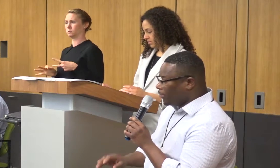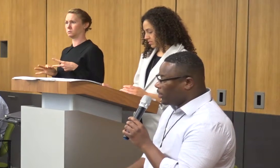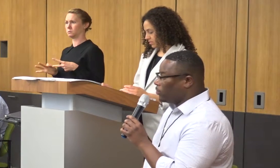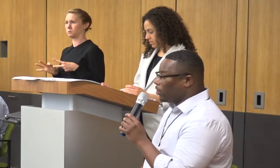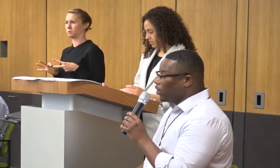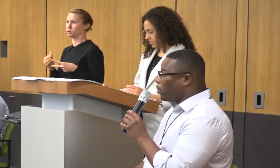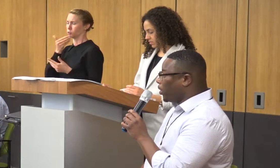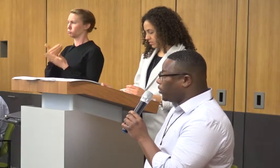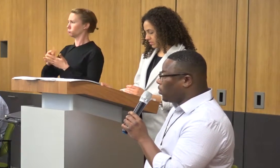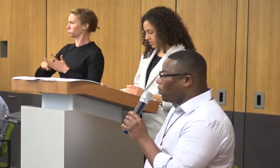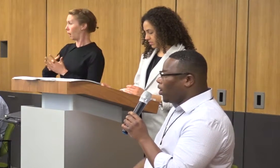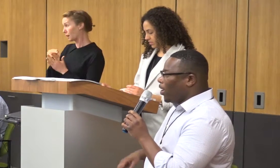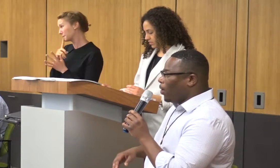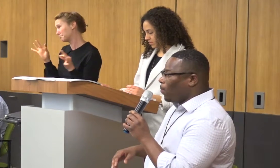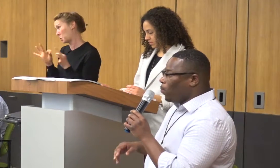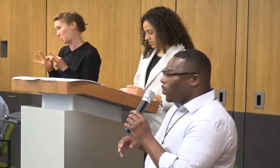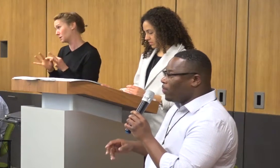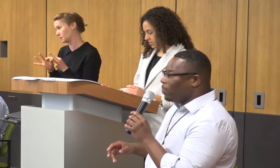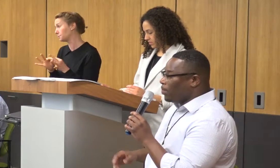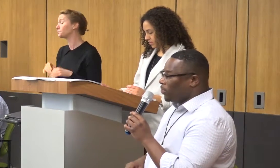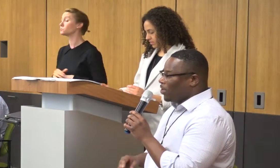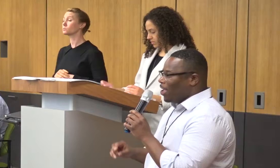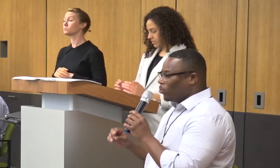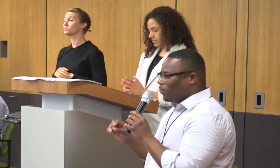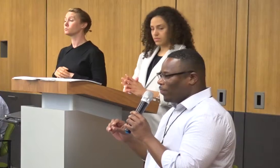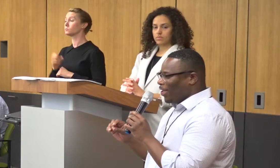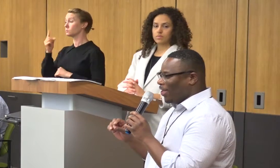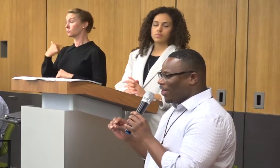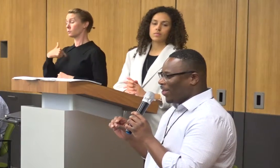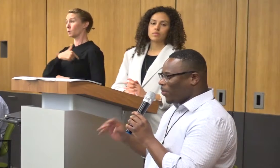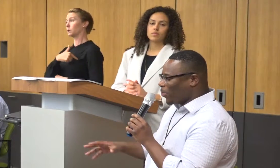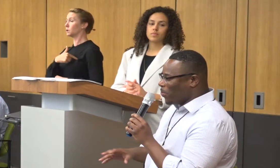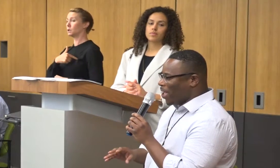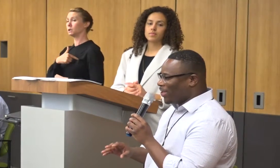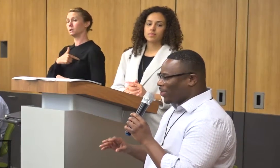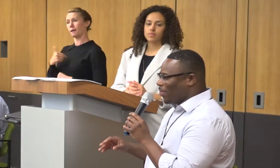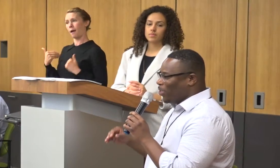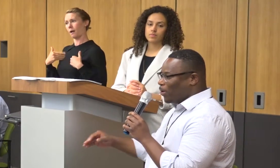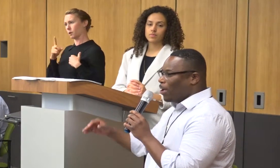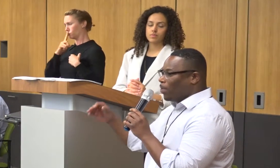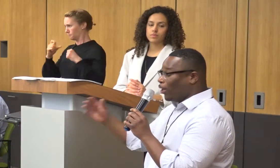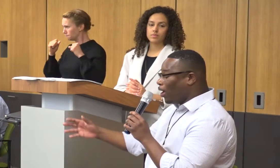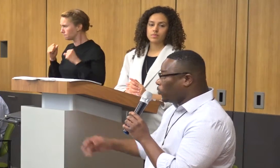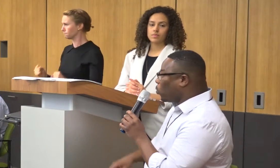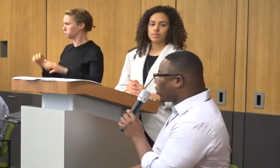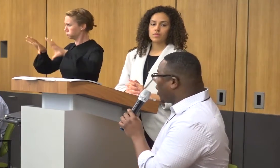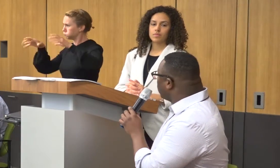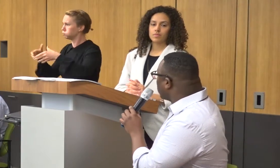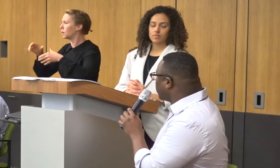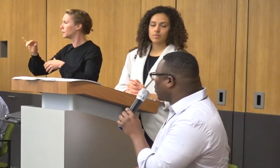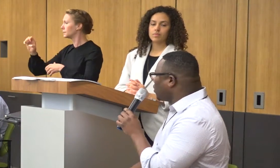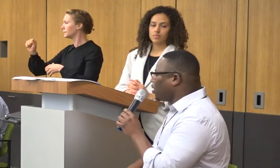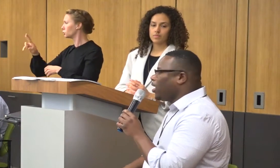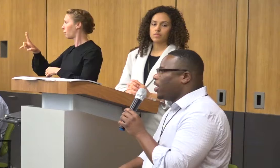starting place is really, really important. So when we've been in a position to have sort of critical mass of year up alums working